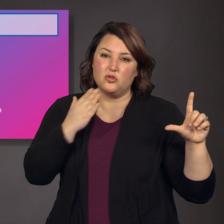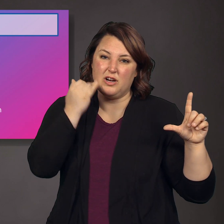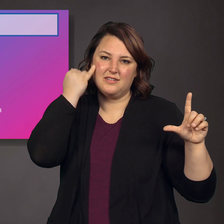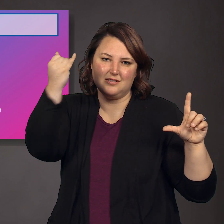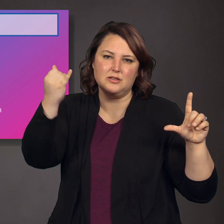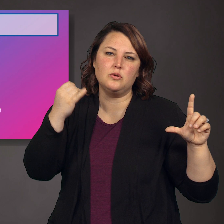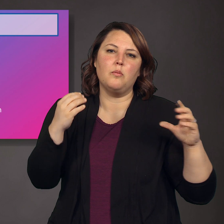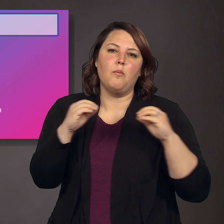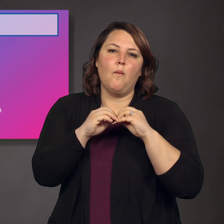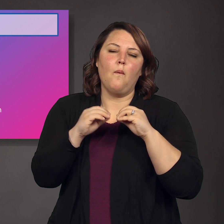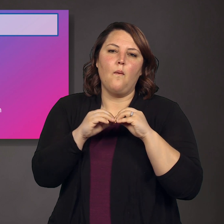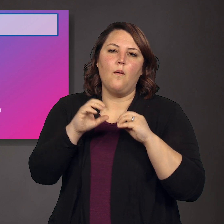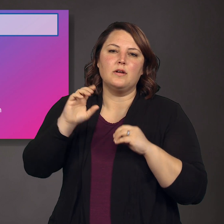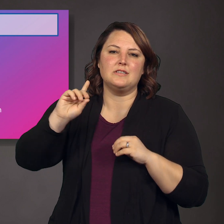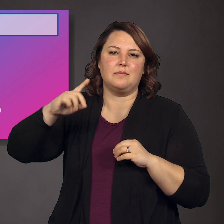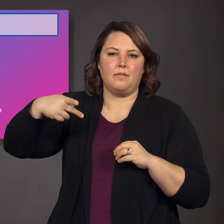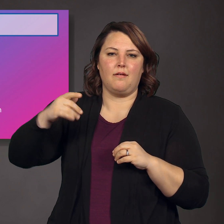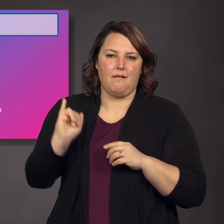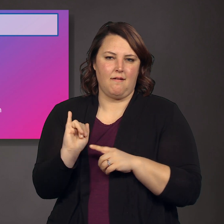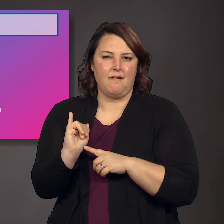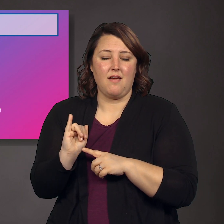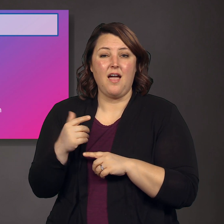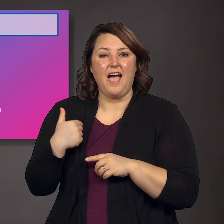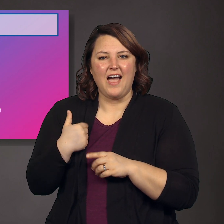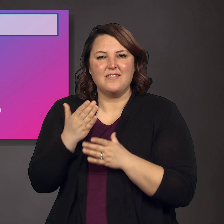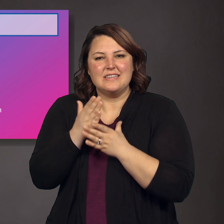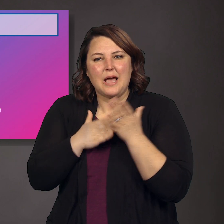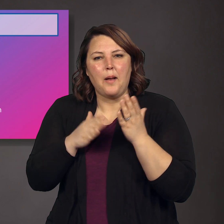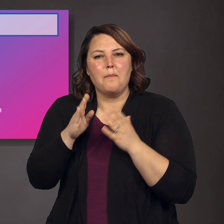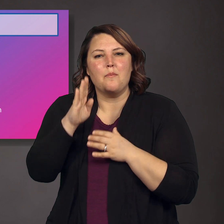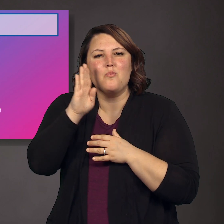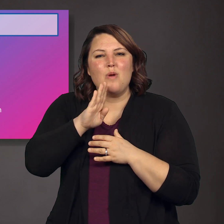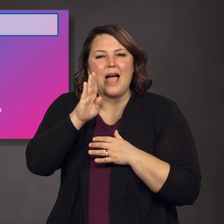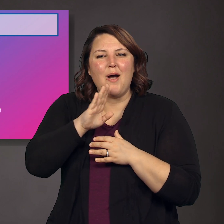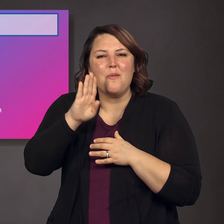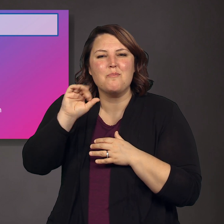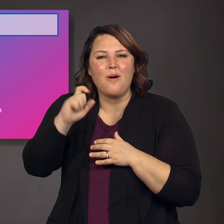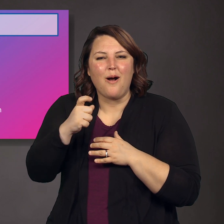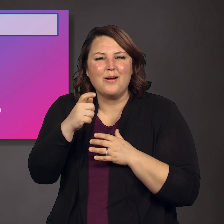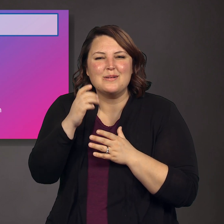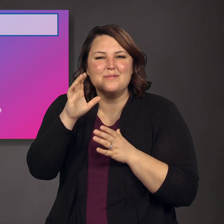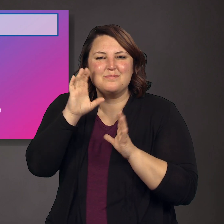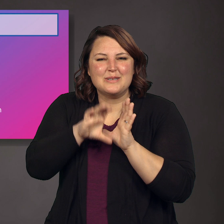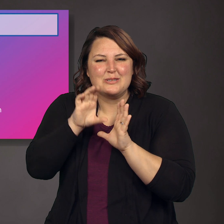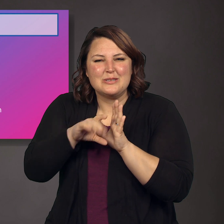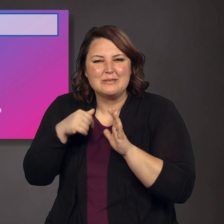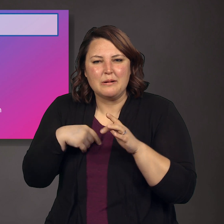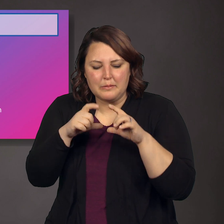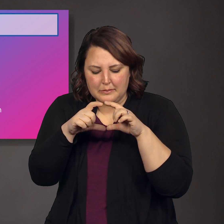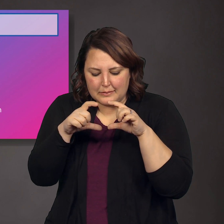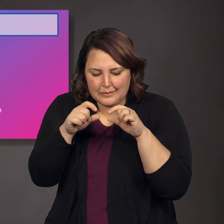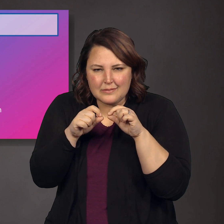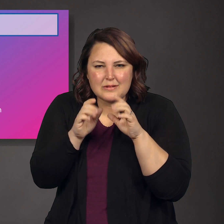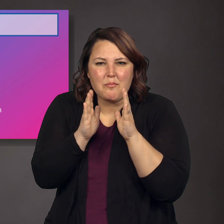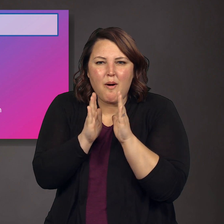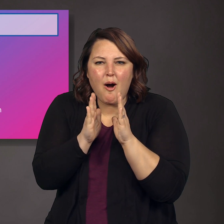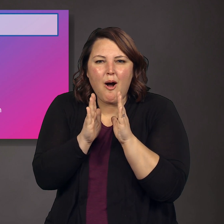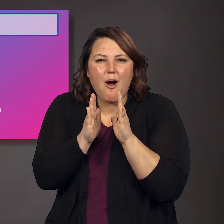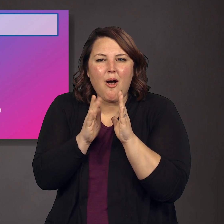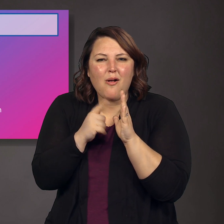box brownie pictures that were my father's that are probably only an inch or an inch and a half square. Those